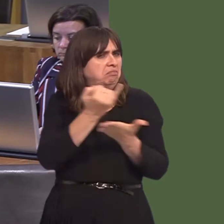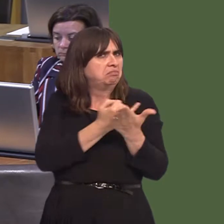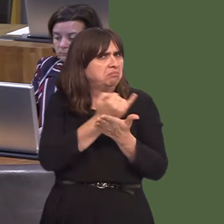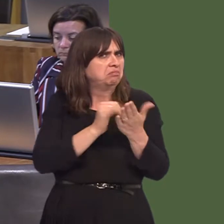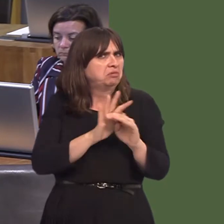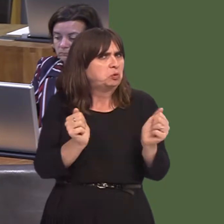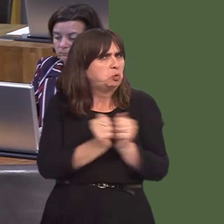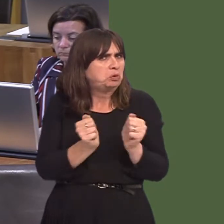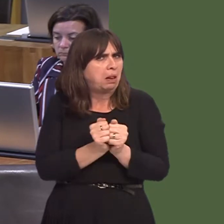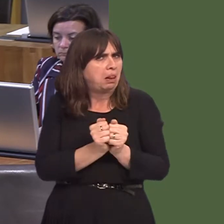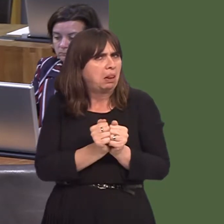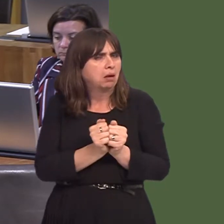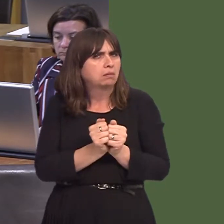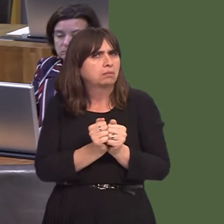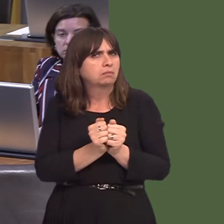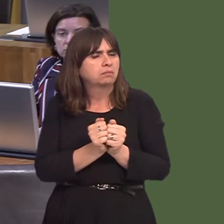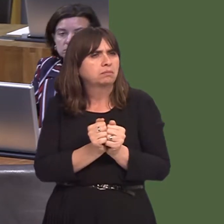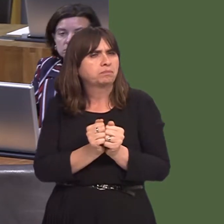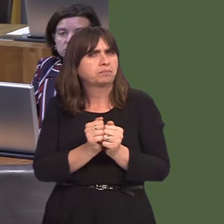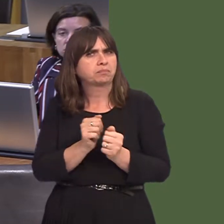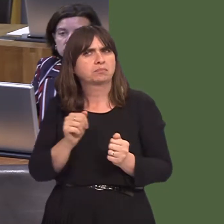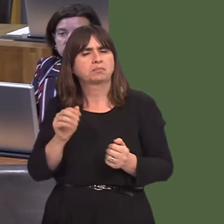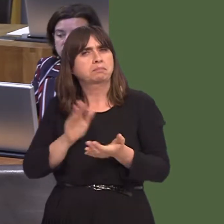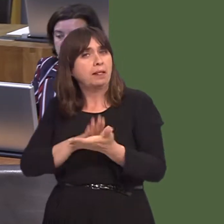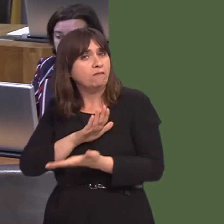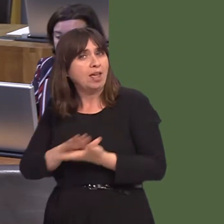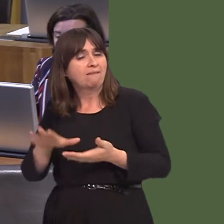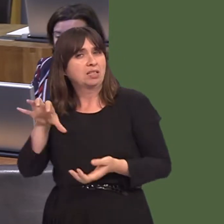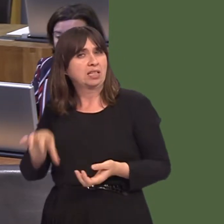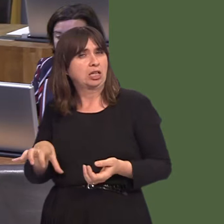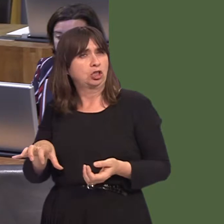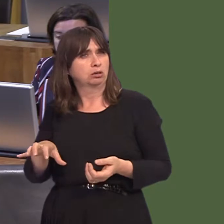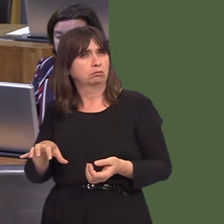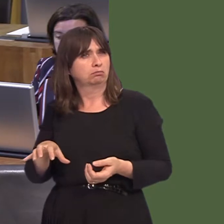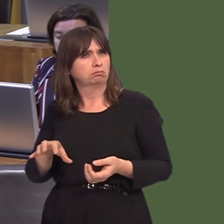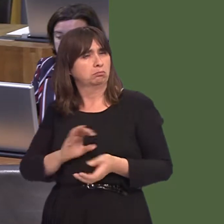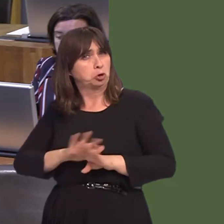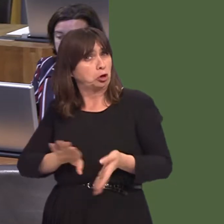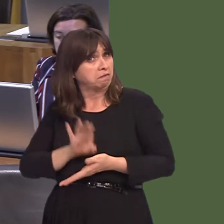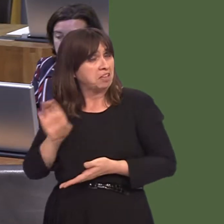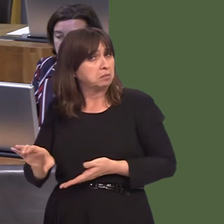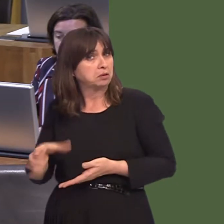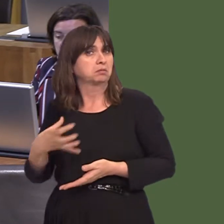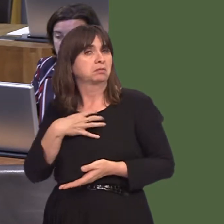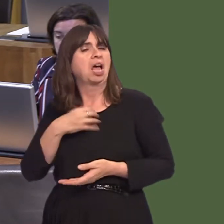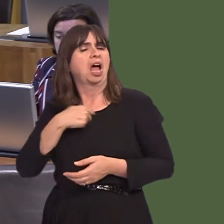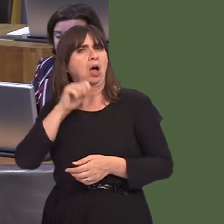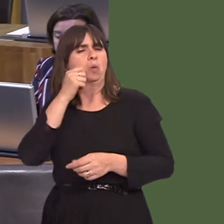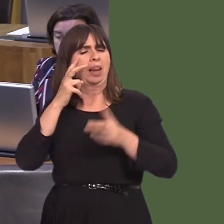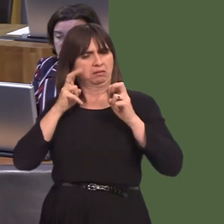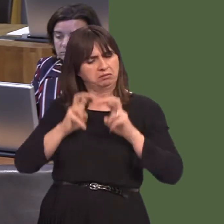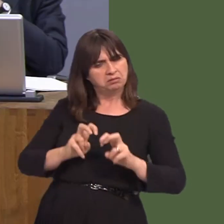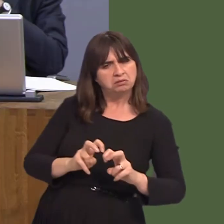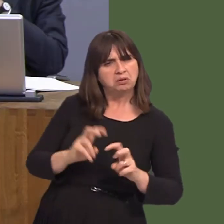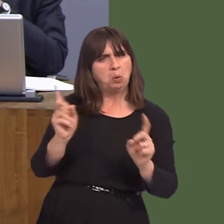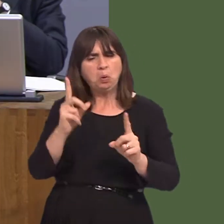that the station in Milford Haven wouldn't get the investment. But I will write to you to see whether there's